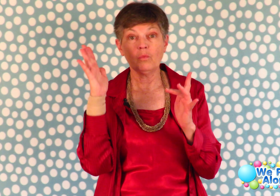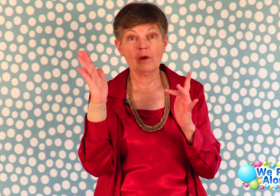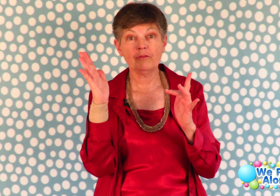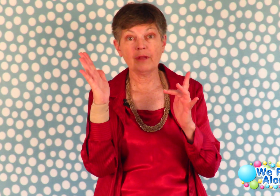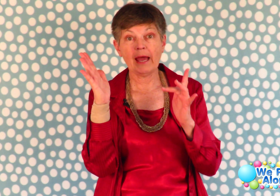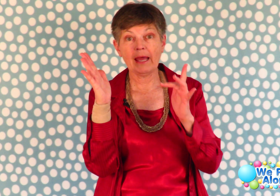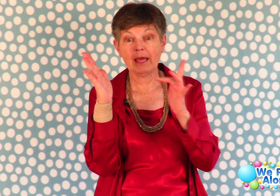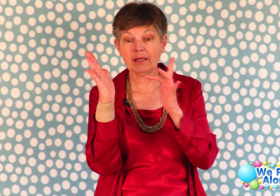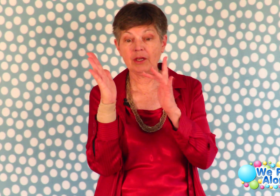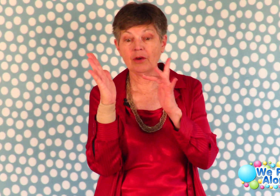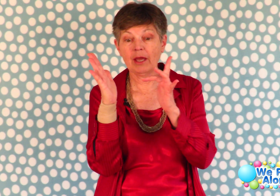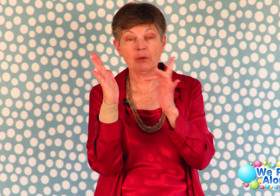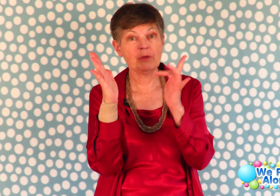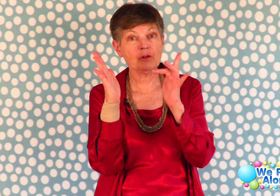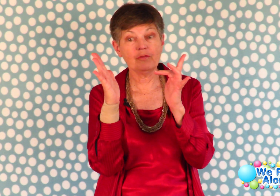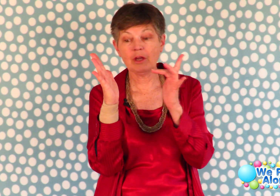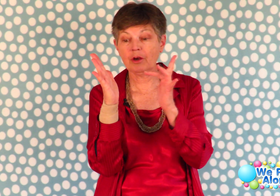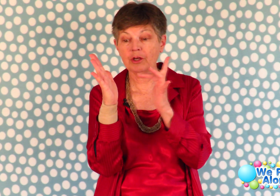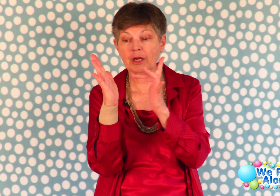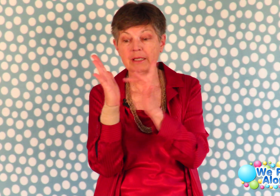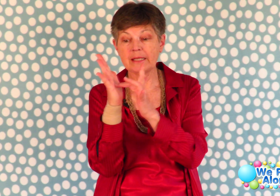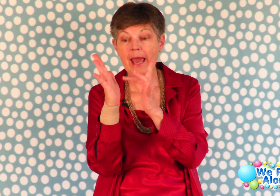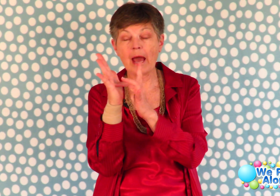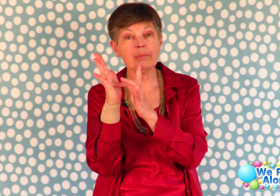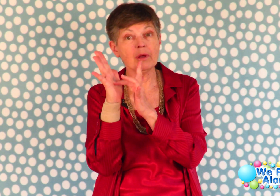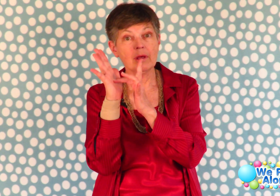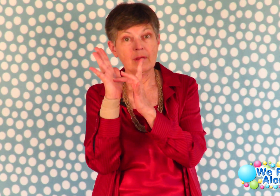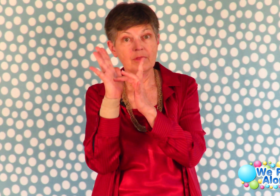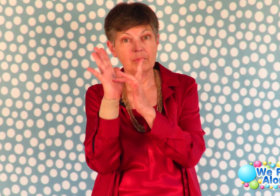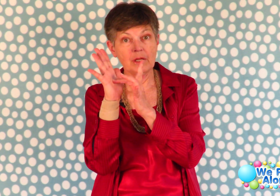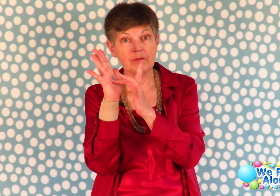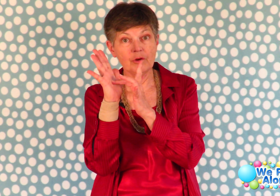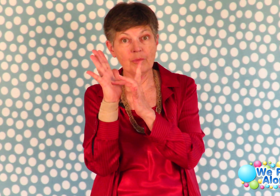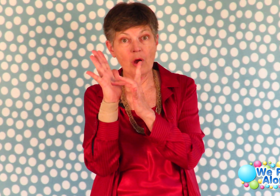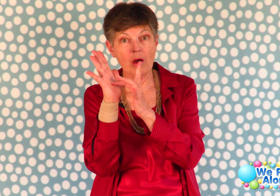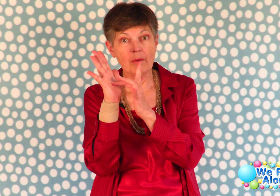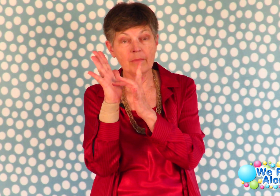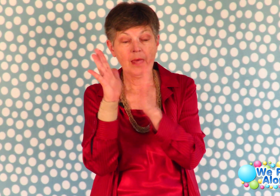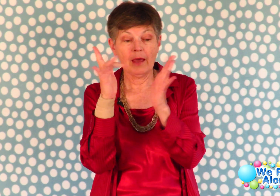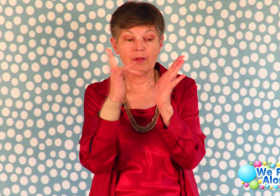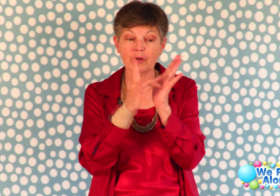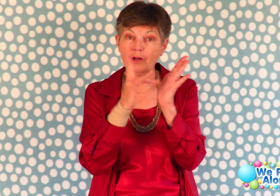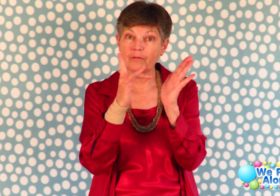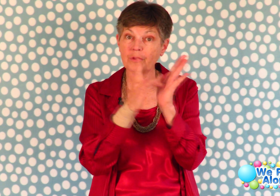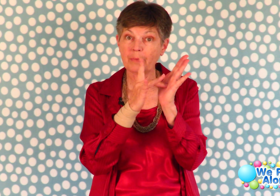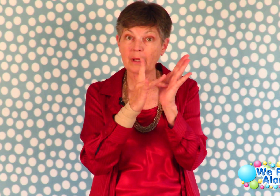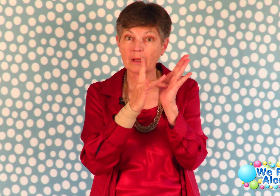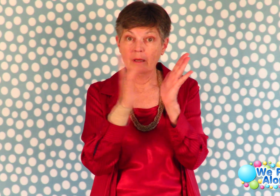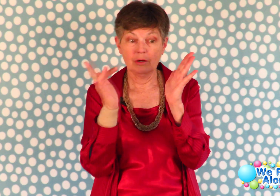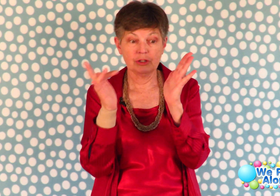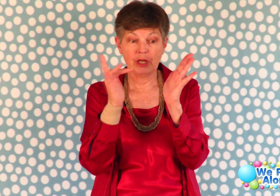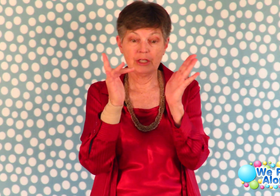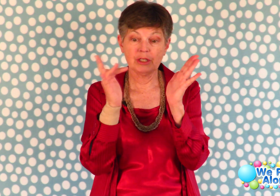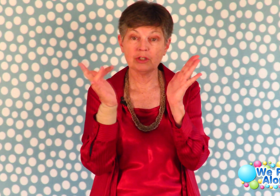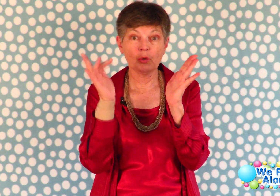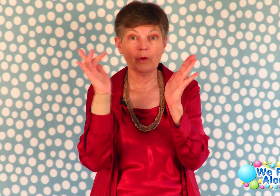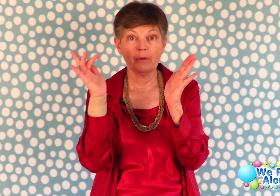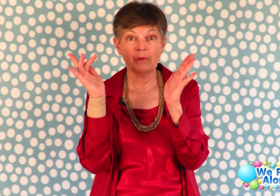1 flat hand here and the middle finger, and you're going to tap the middle of your palm, and then you're going to flip it or change it so where the middle